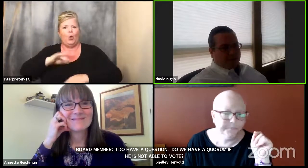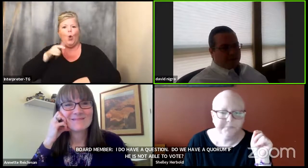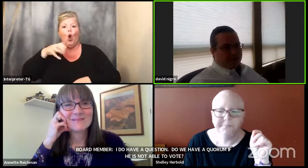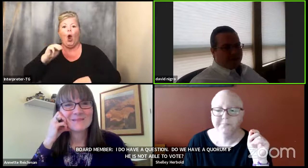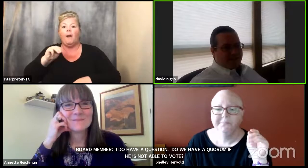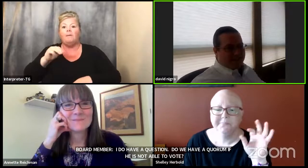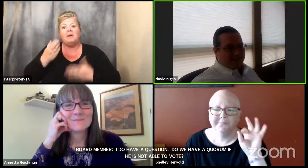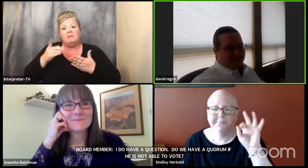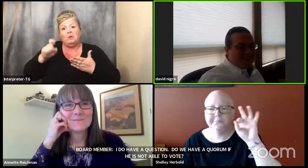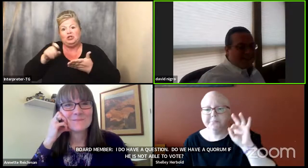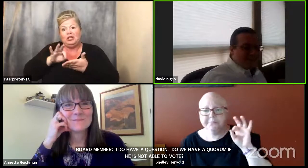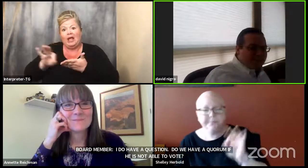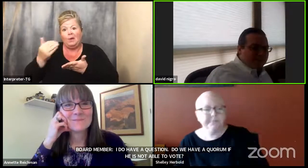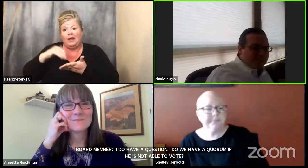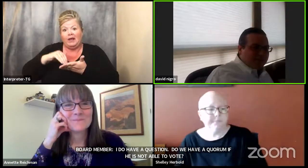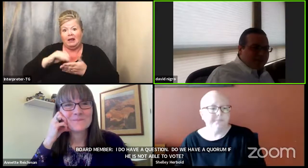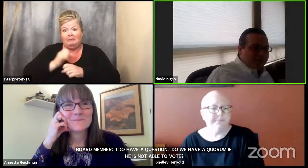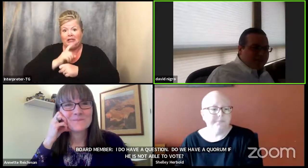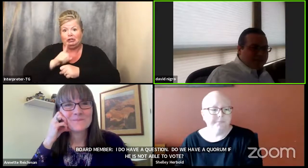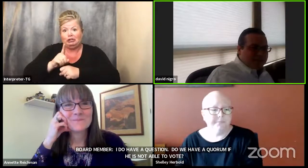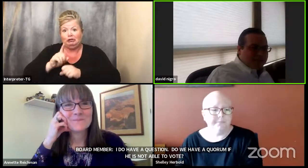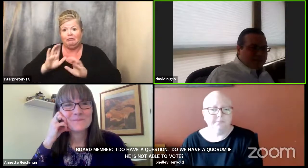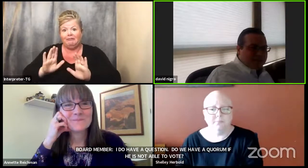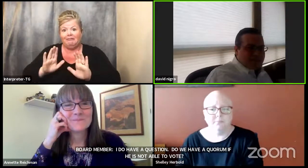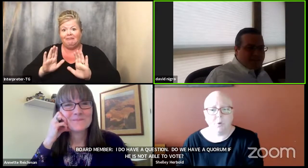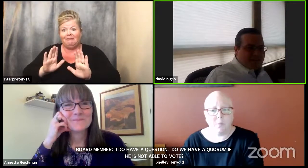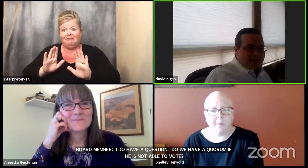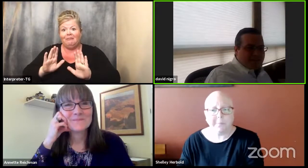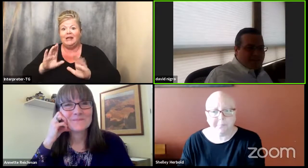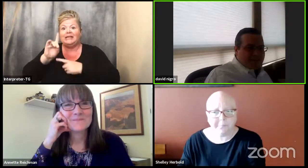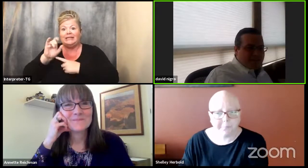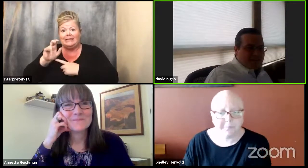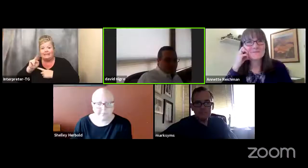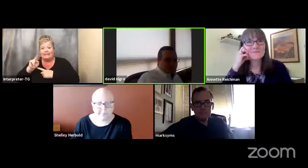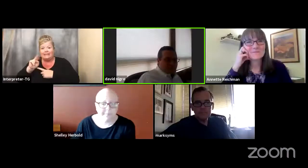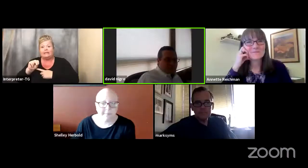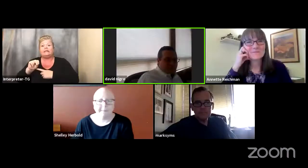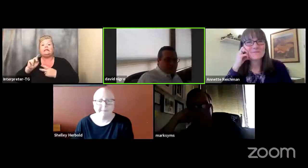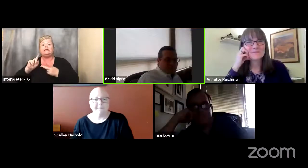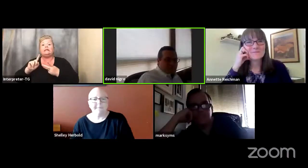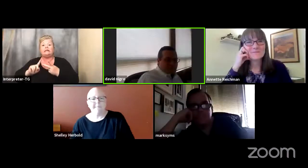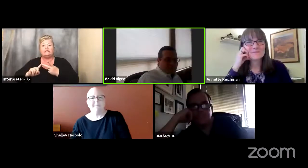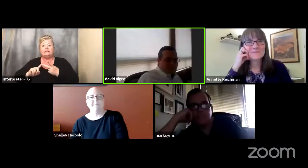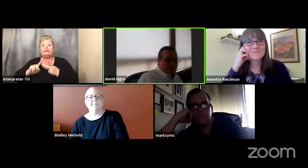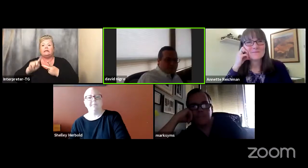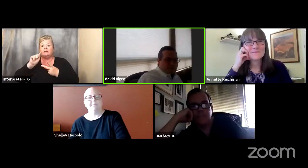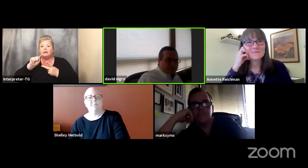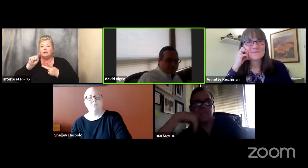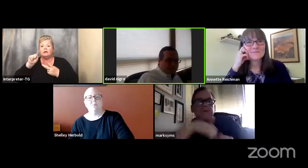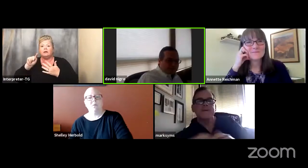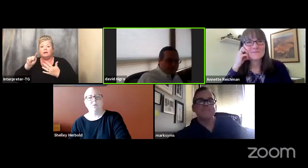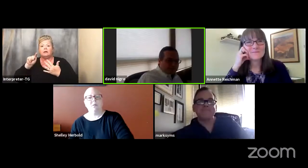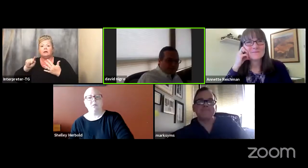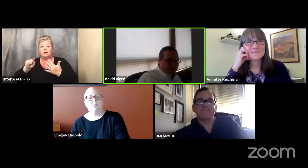again. We have Dean, you, Lynn,